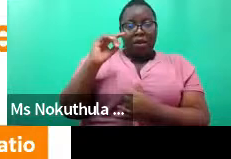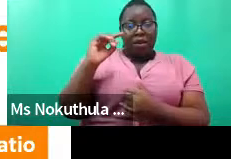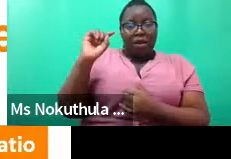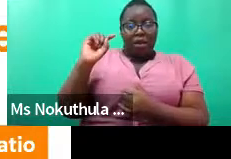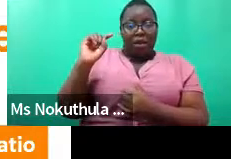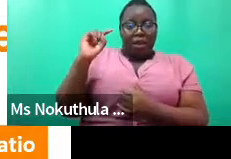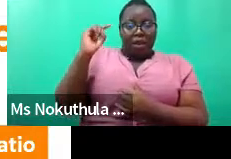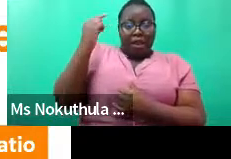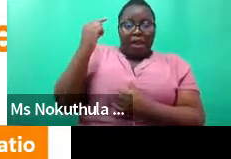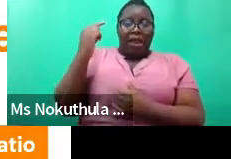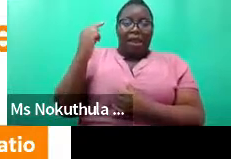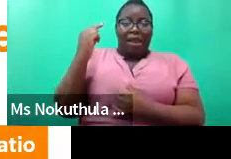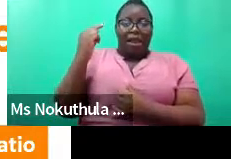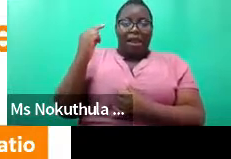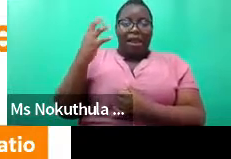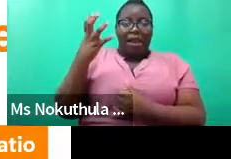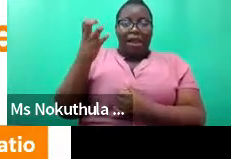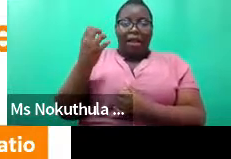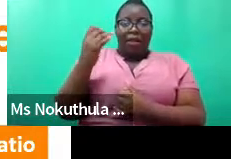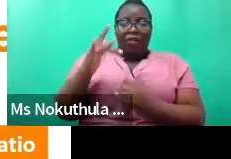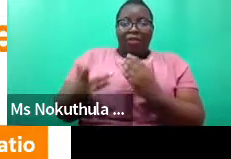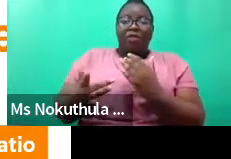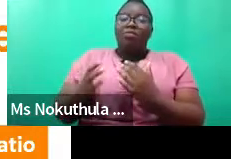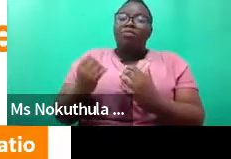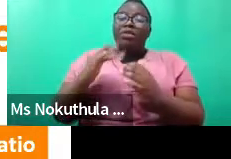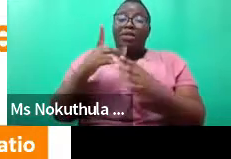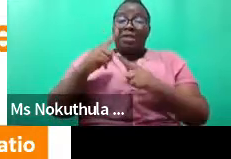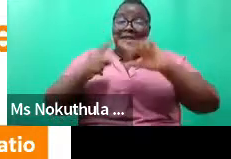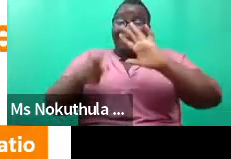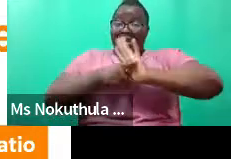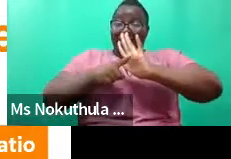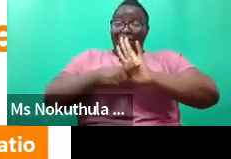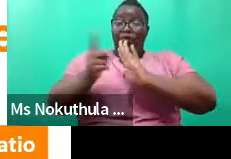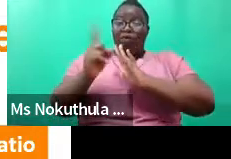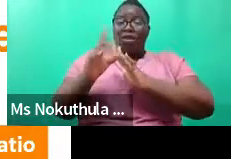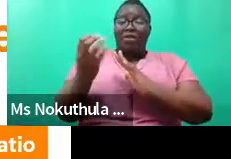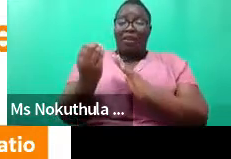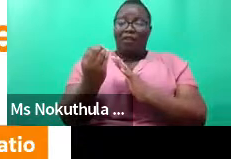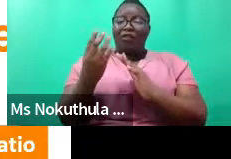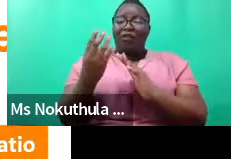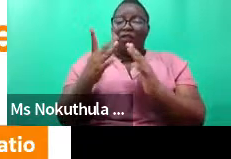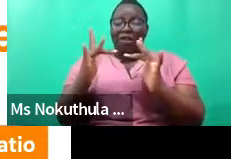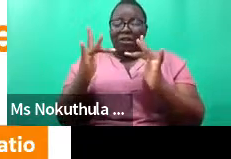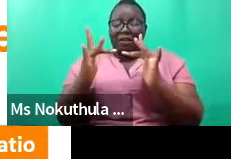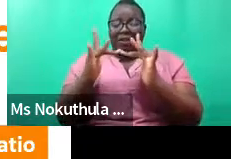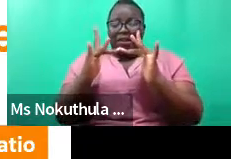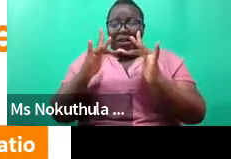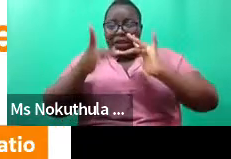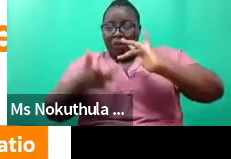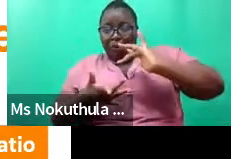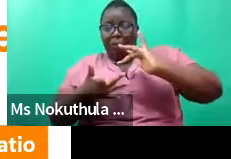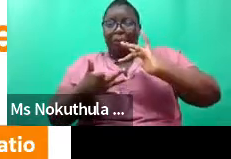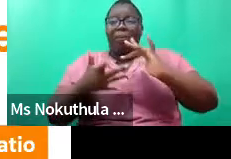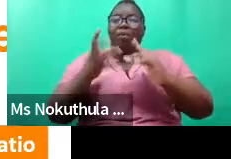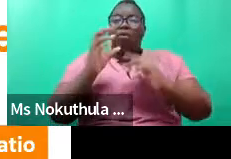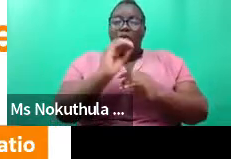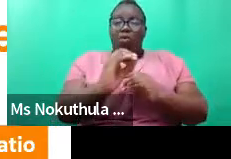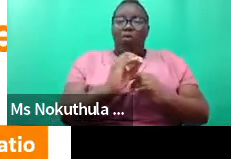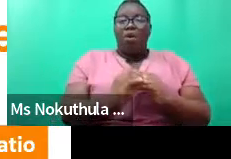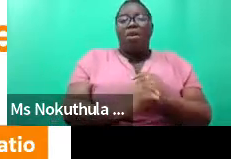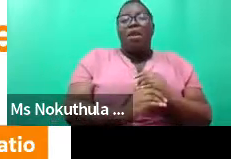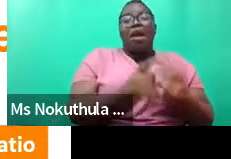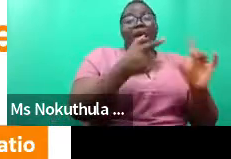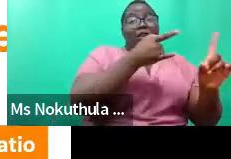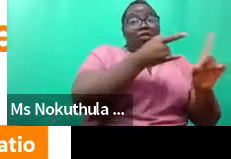was that they had the technically distraction. So Zoom meetings and Zoom meeting and Microsoft